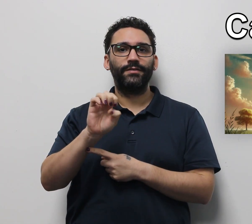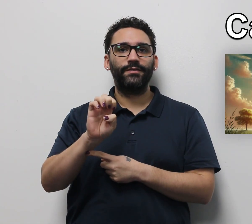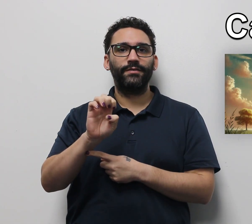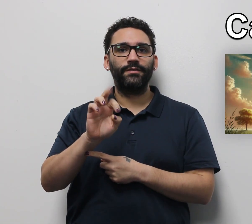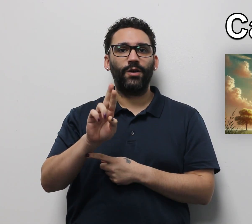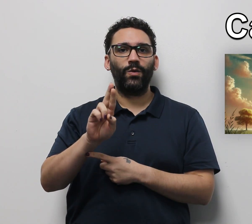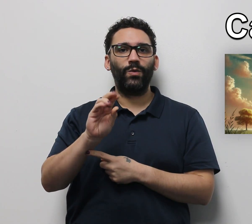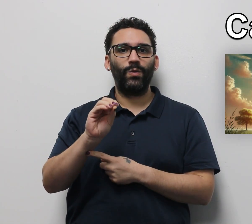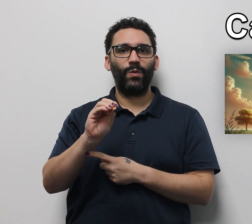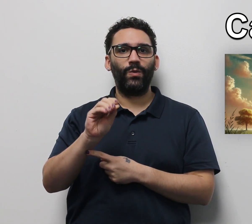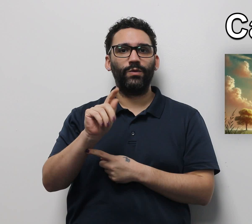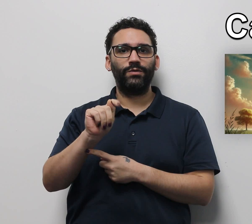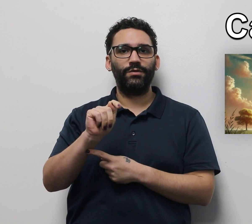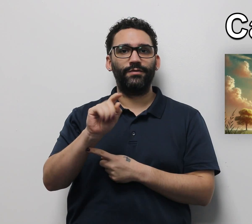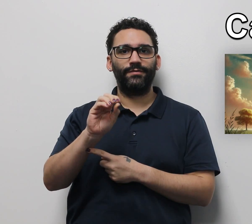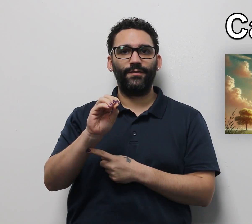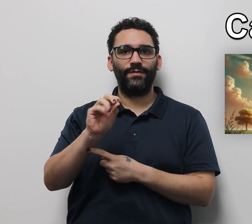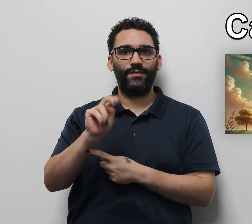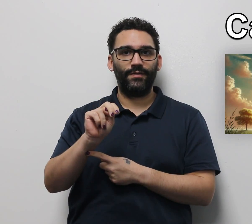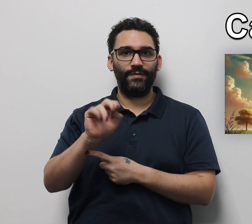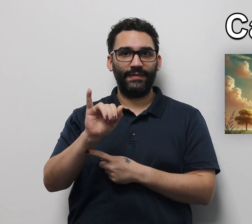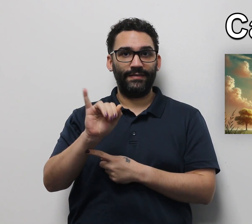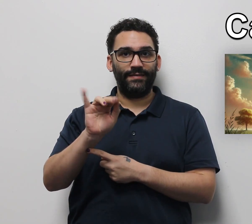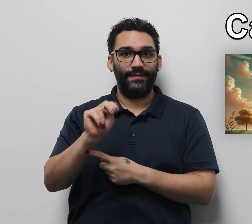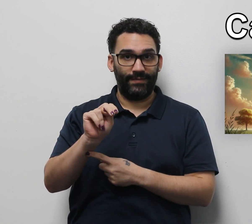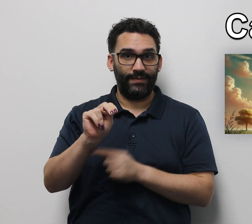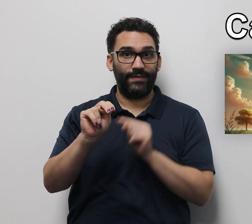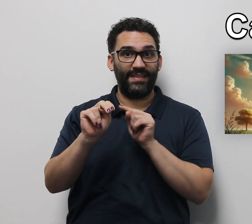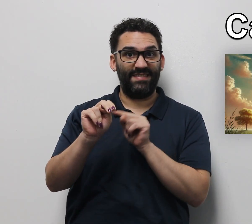that chemical is serotonin.